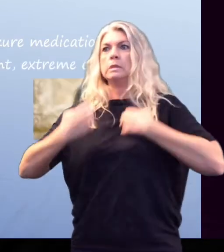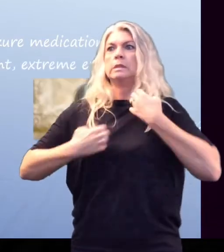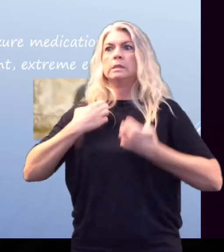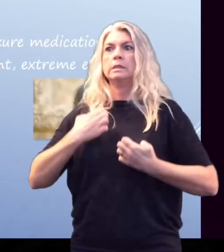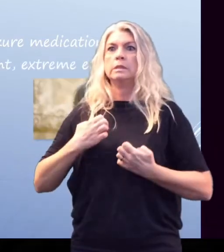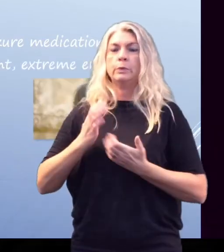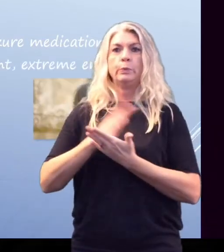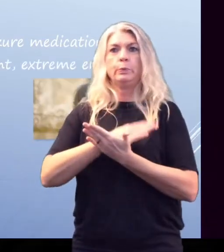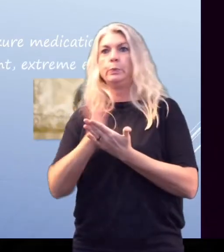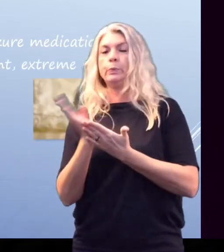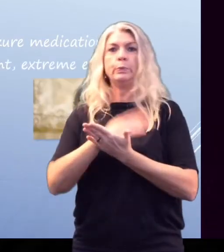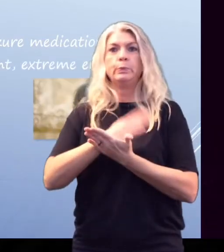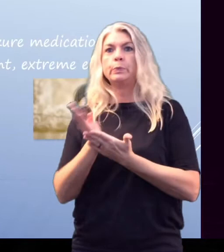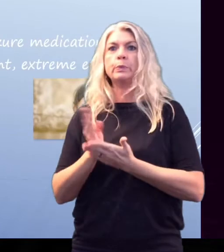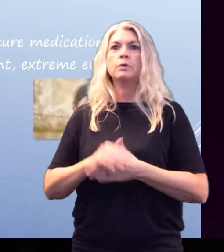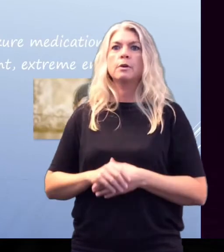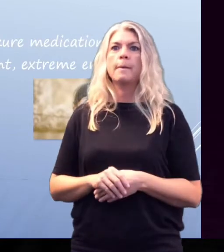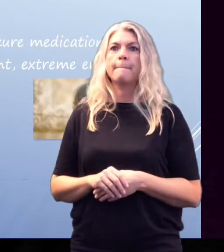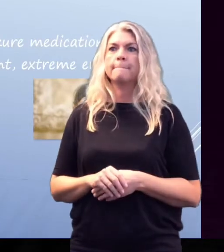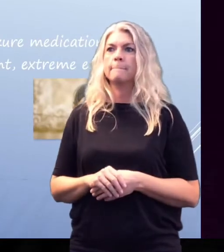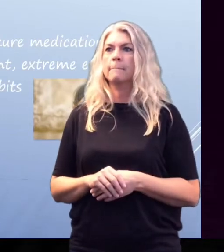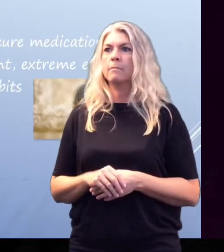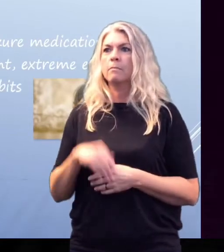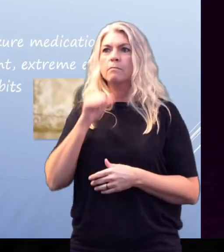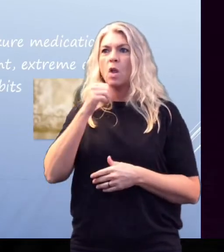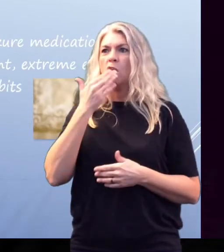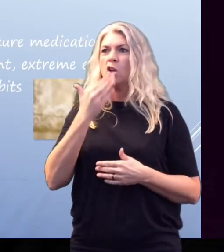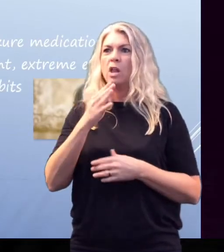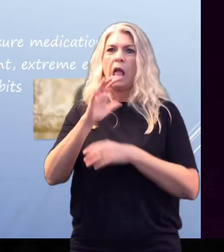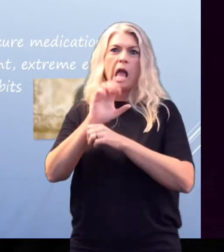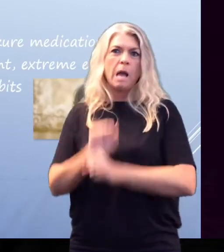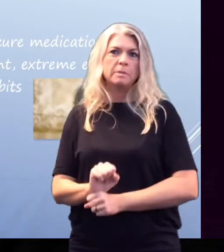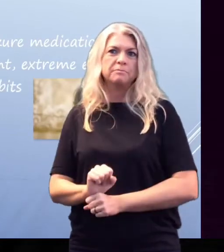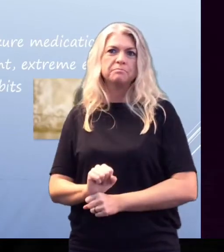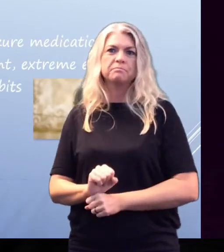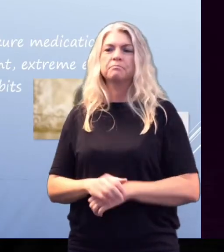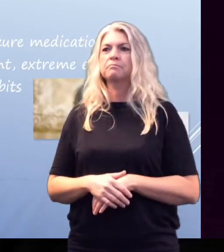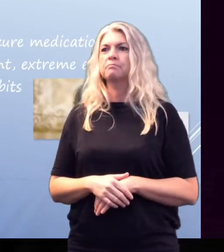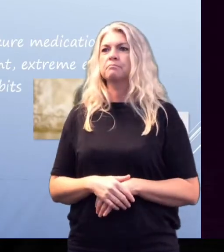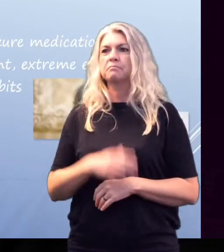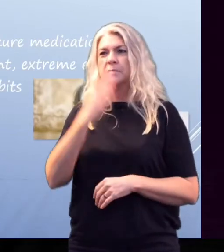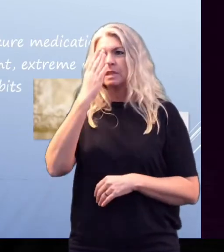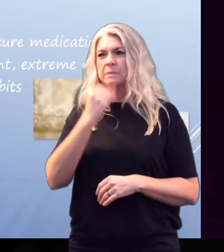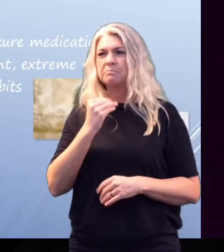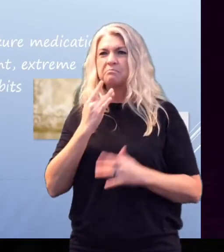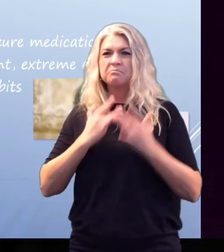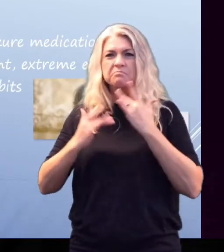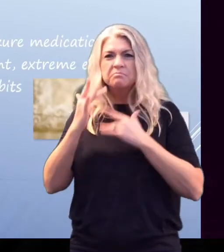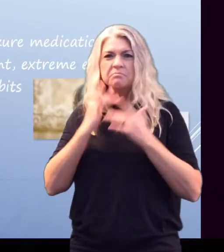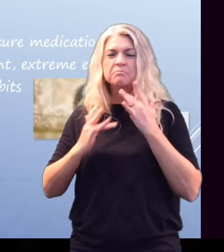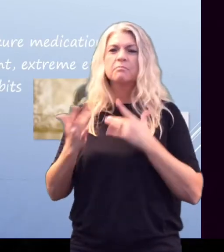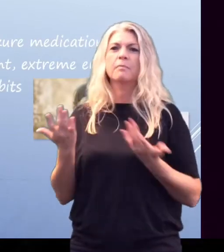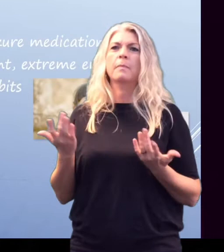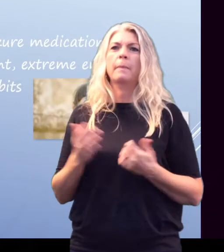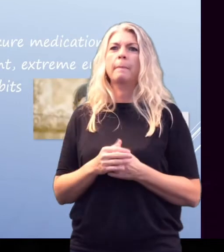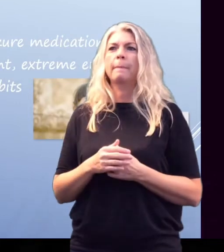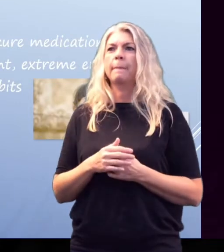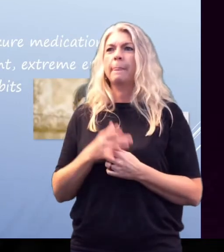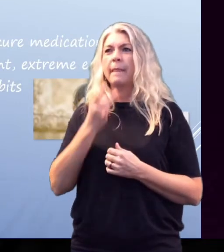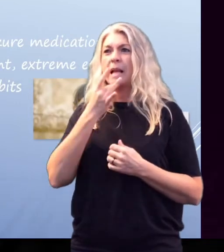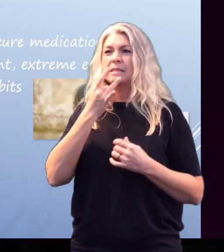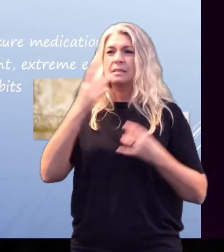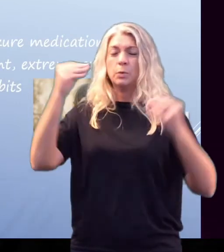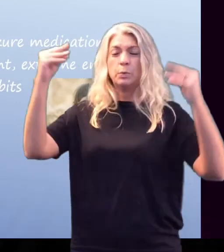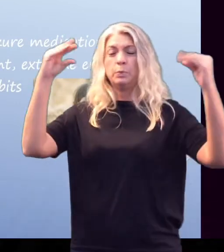or extreme emotions, poor lifestyle habits, lack of sleep, flickering